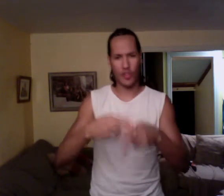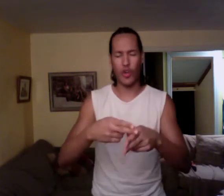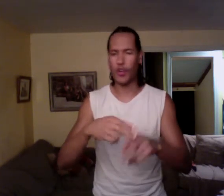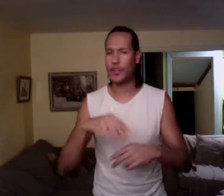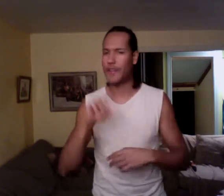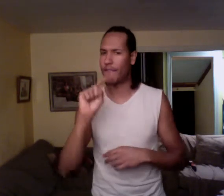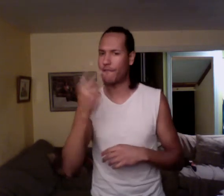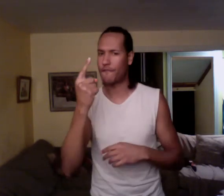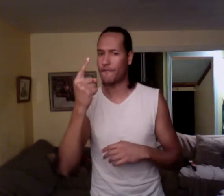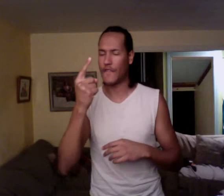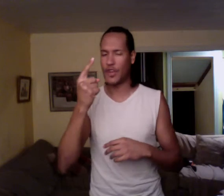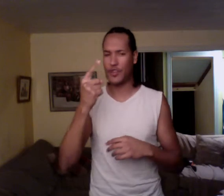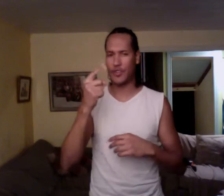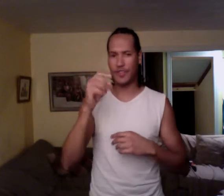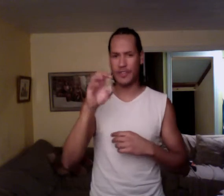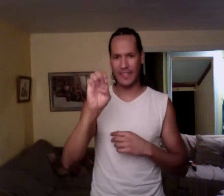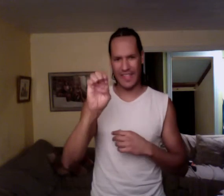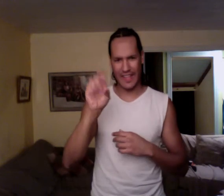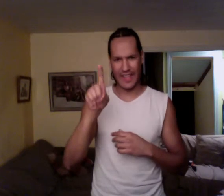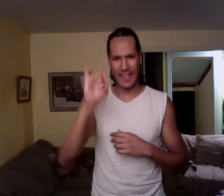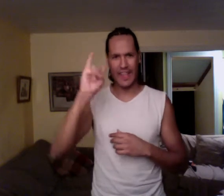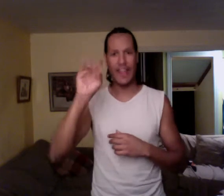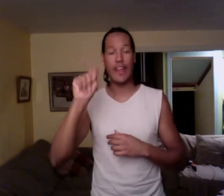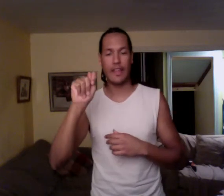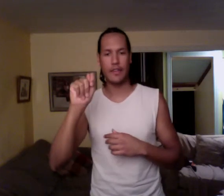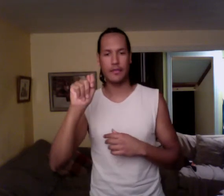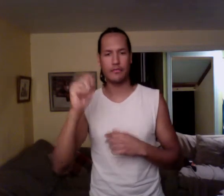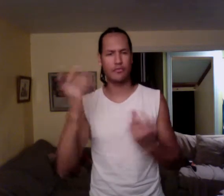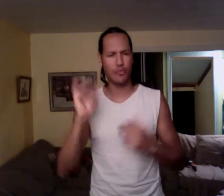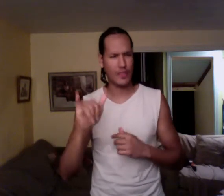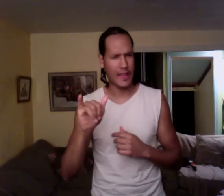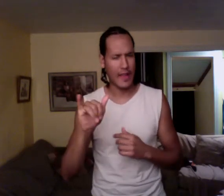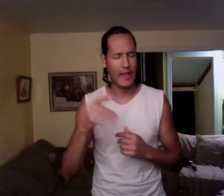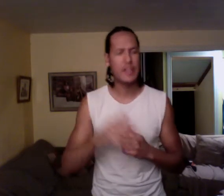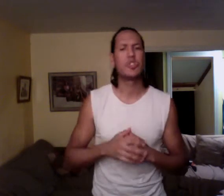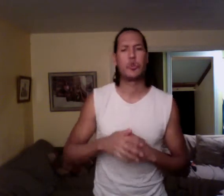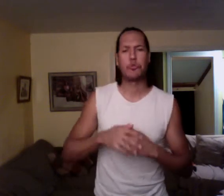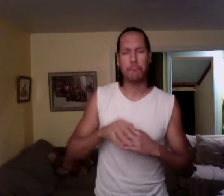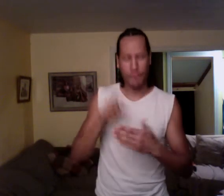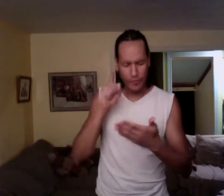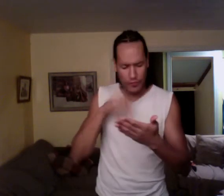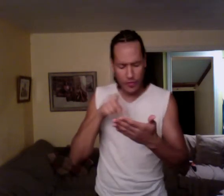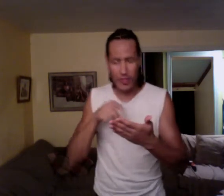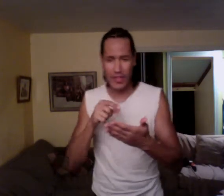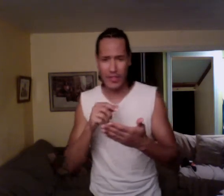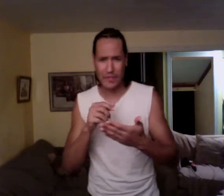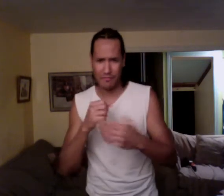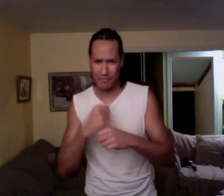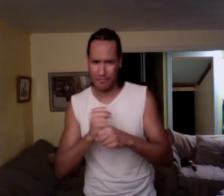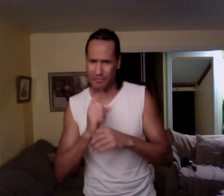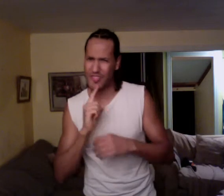is that you go back and check to ensure that the inputted information that you've